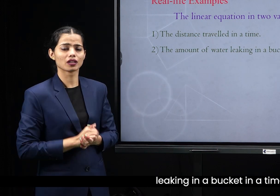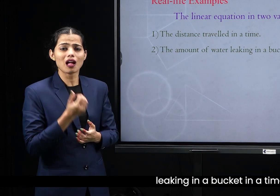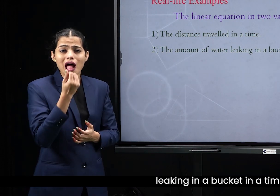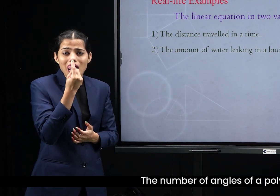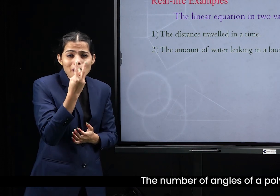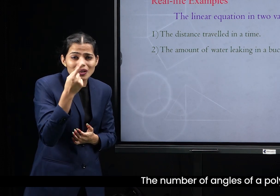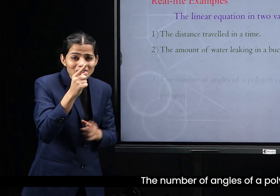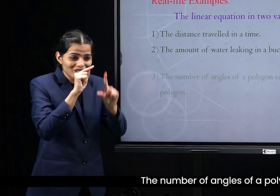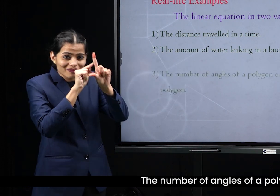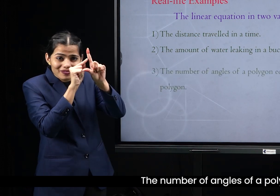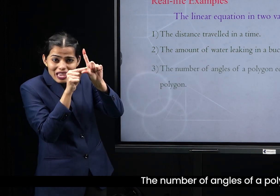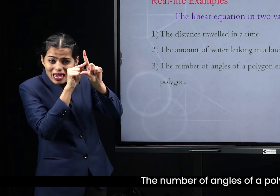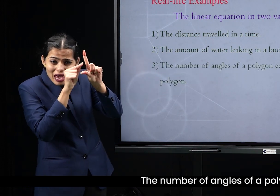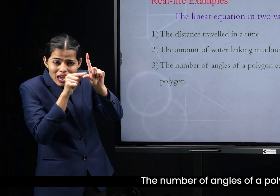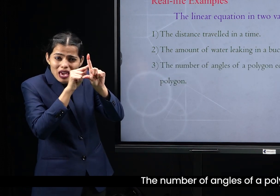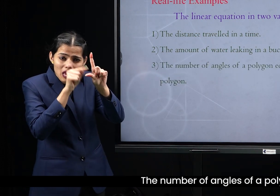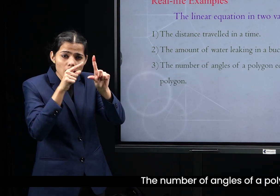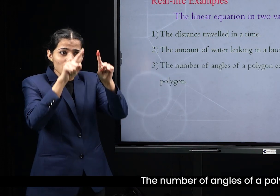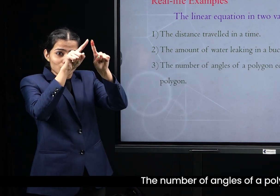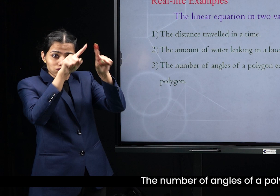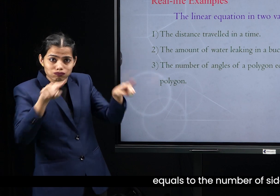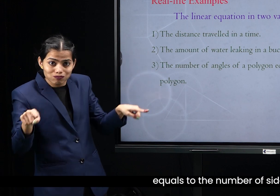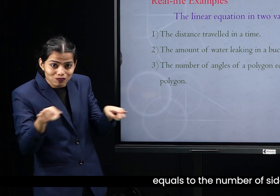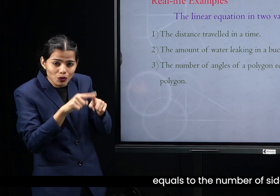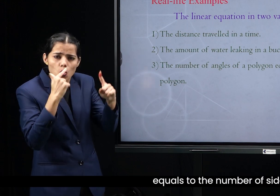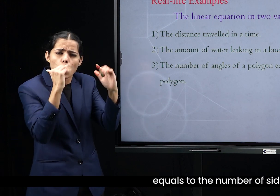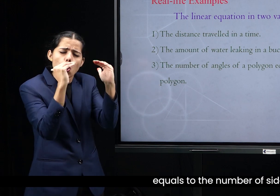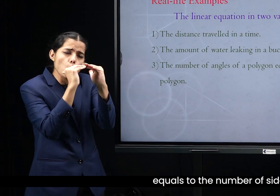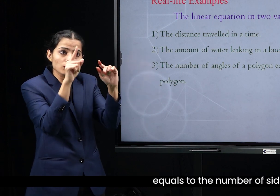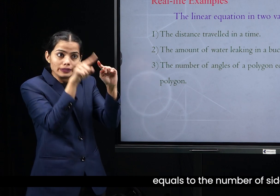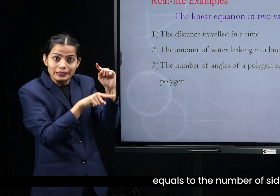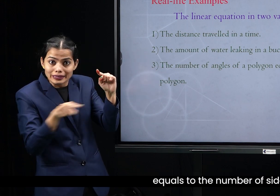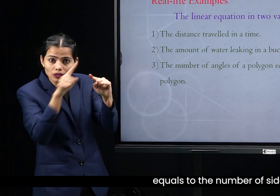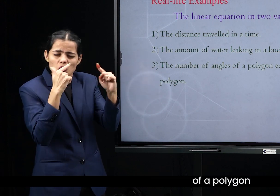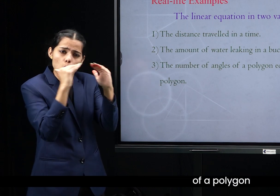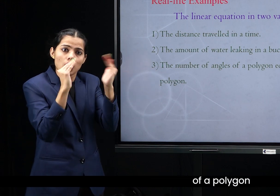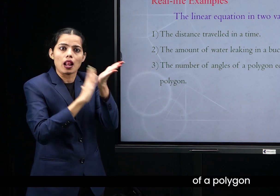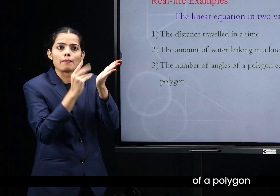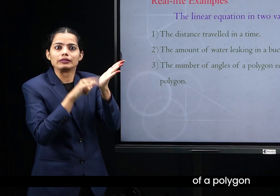Real number of angles of a polygon equals to the number of sides of a polygon.